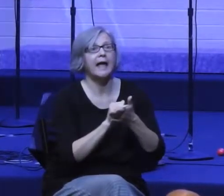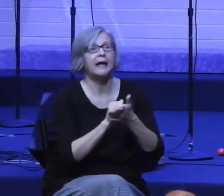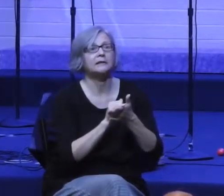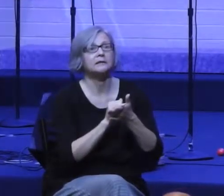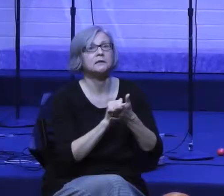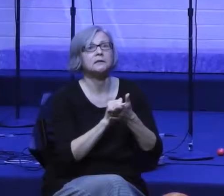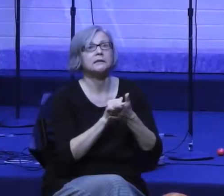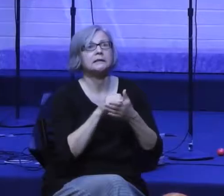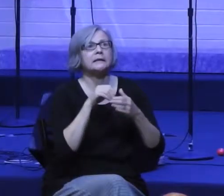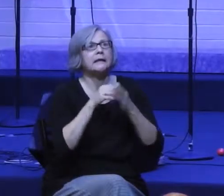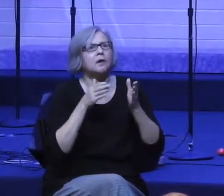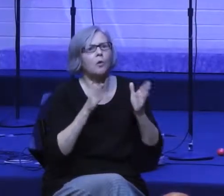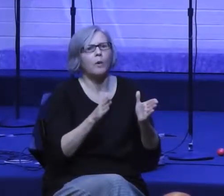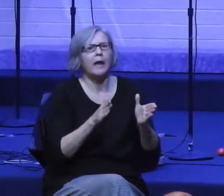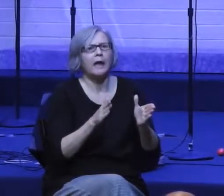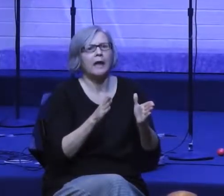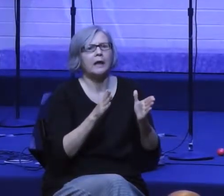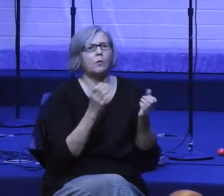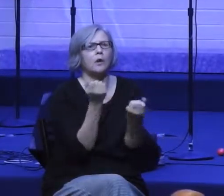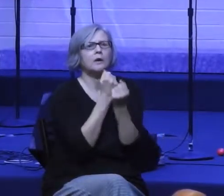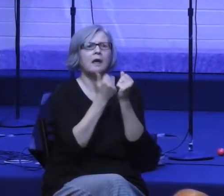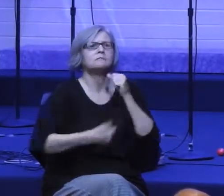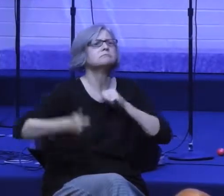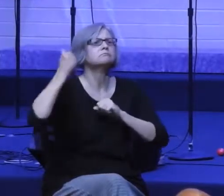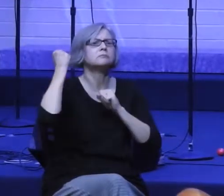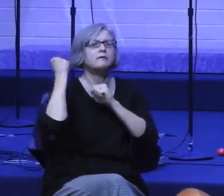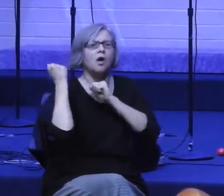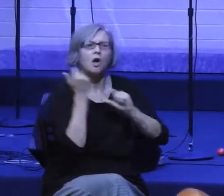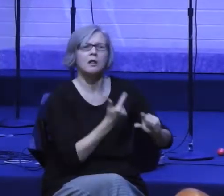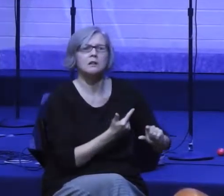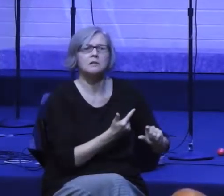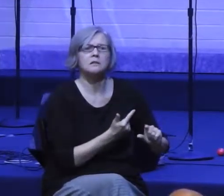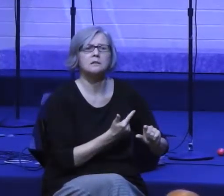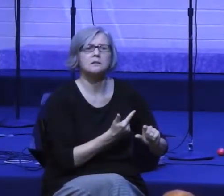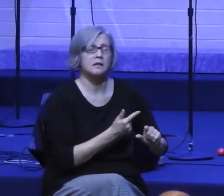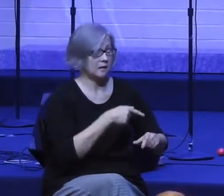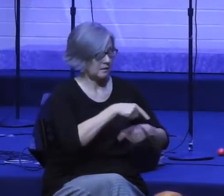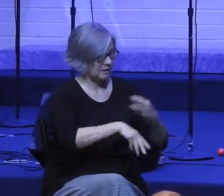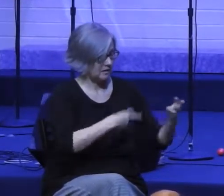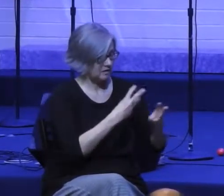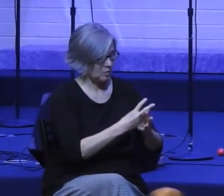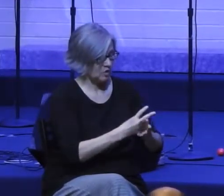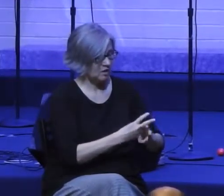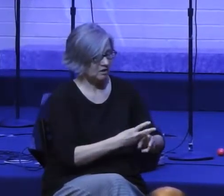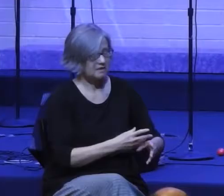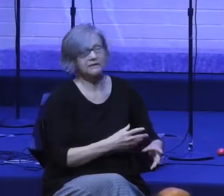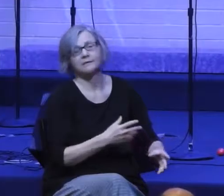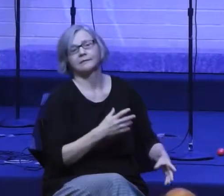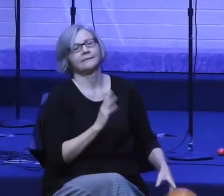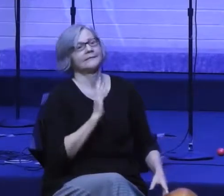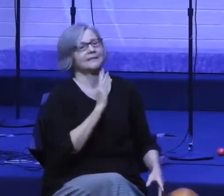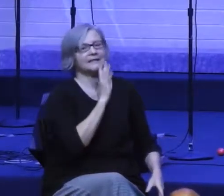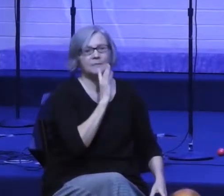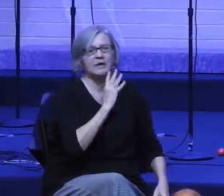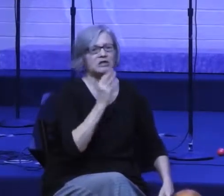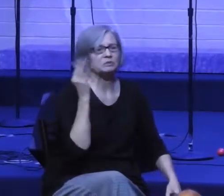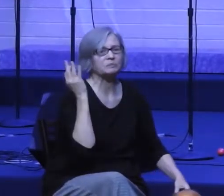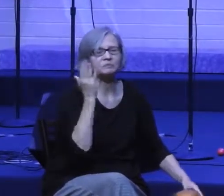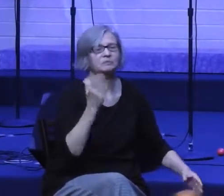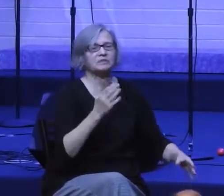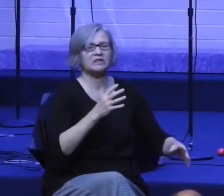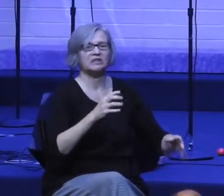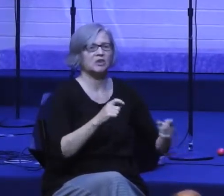you have, how do we use that to serve? How do we use our speech in a